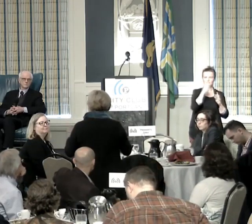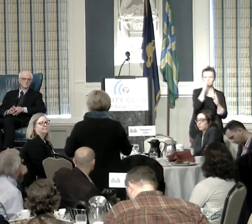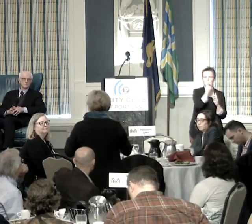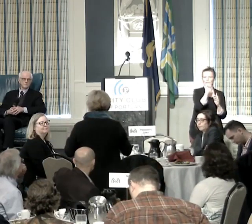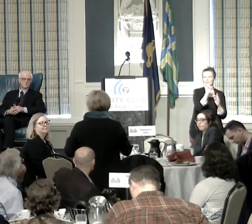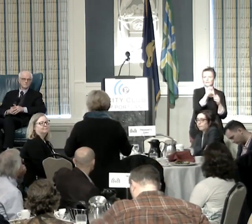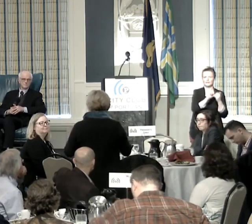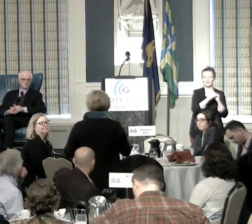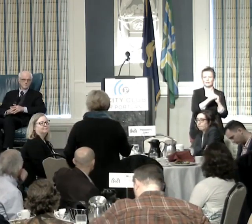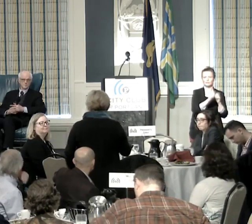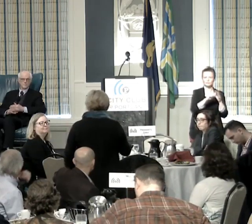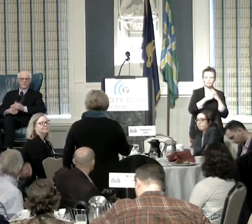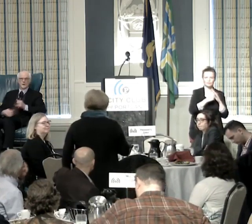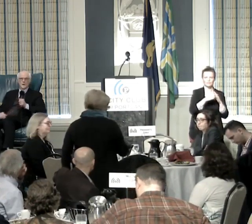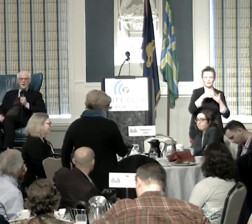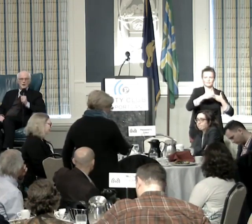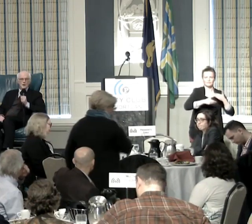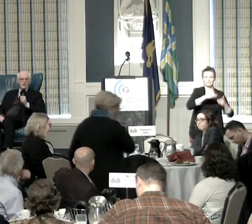we get that movement started?